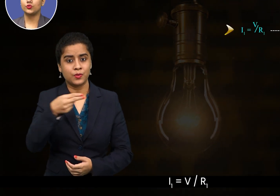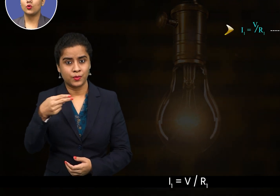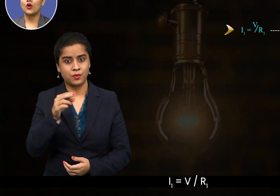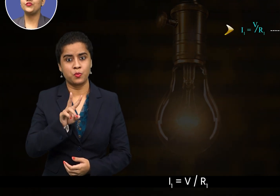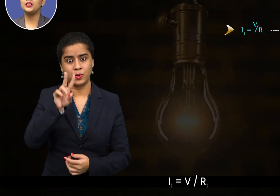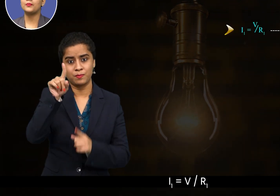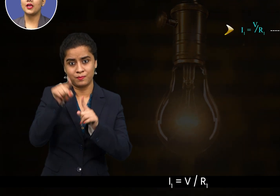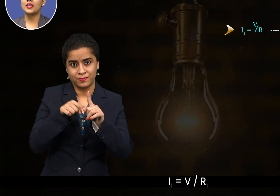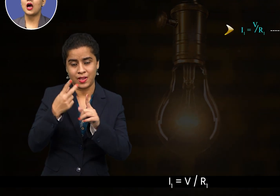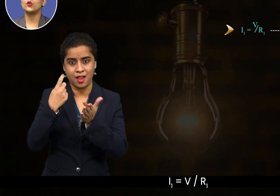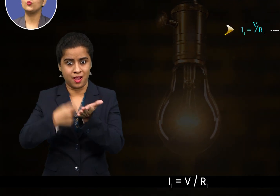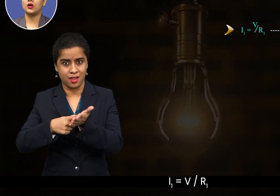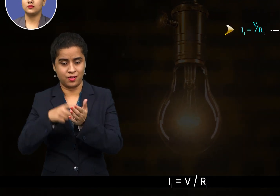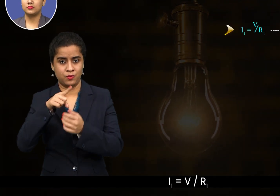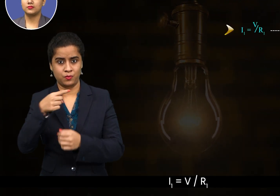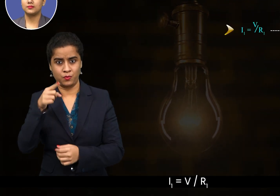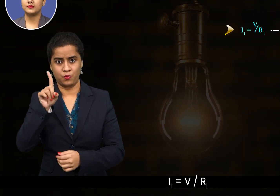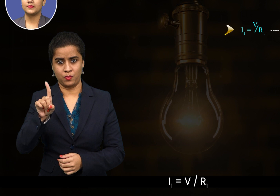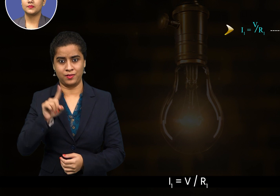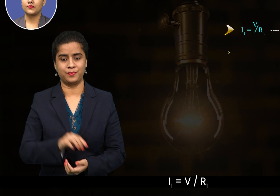equal to V by R1,